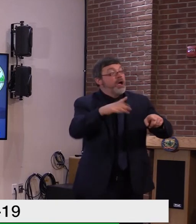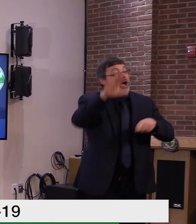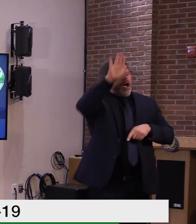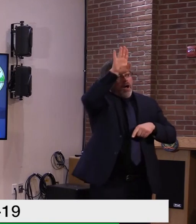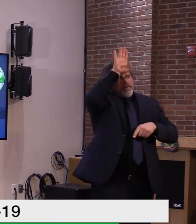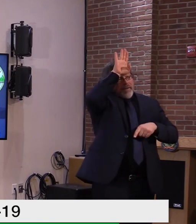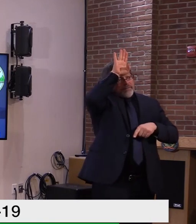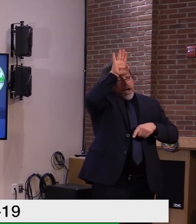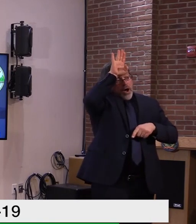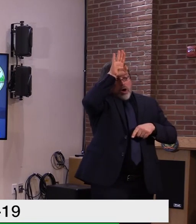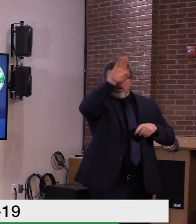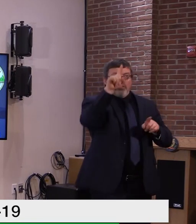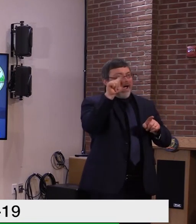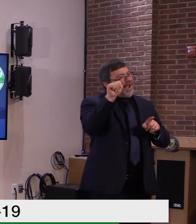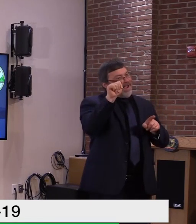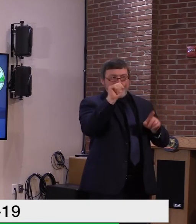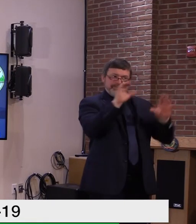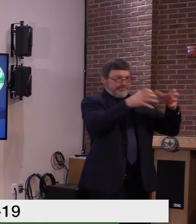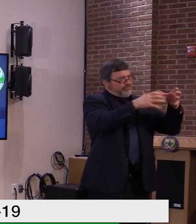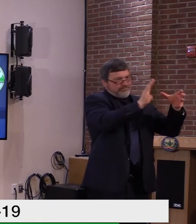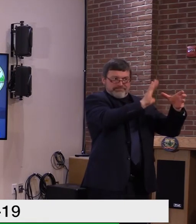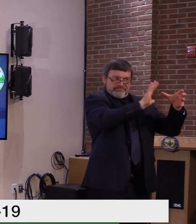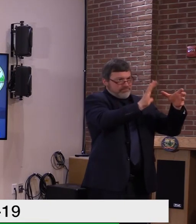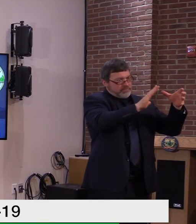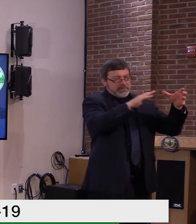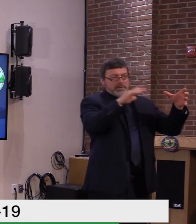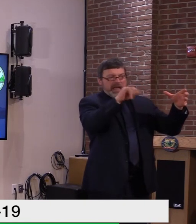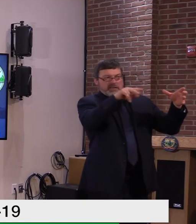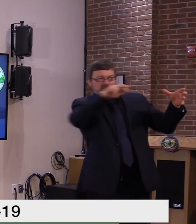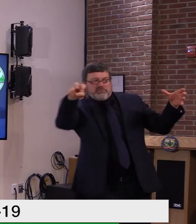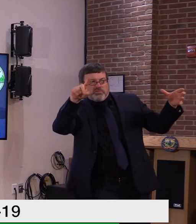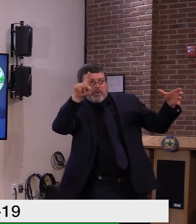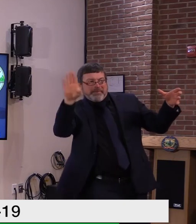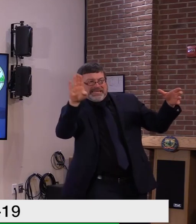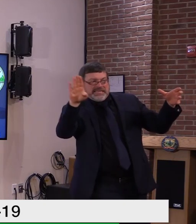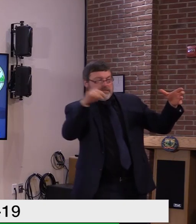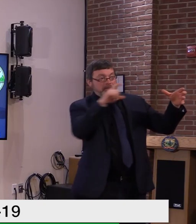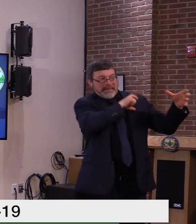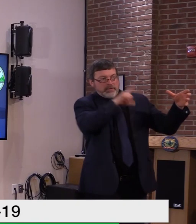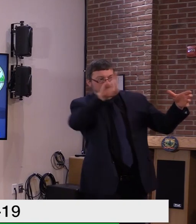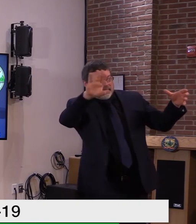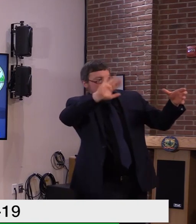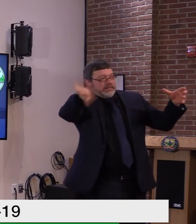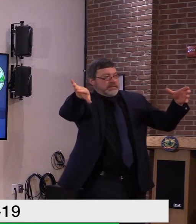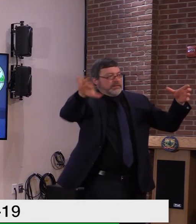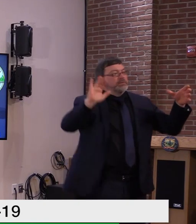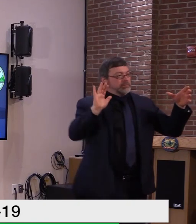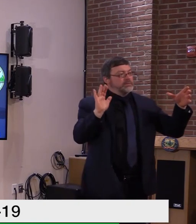about 35% or 37% of the EMS